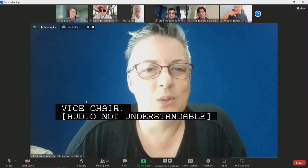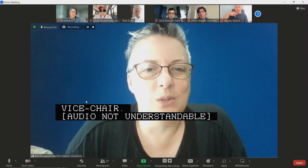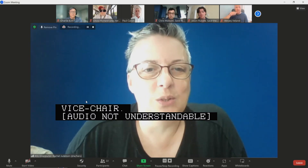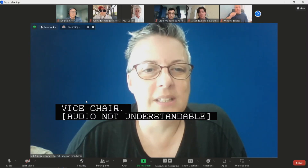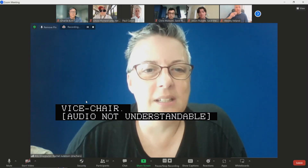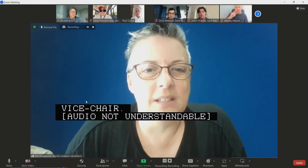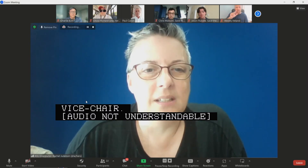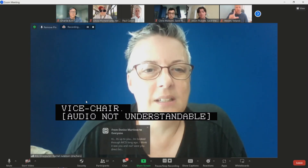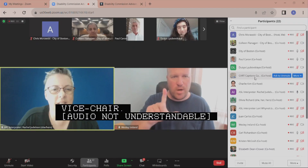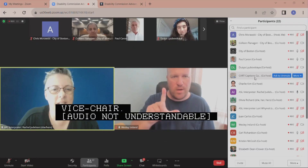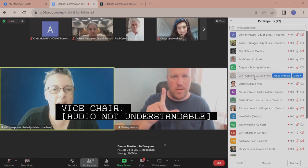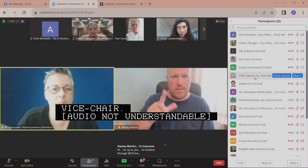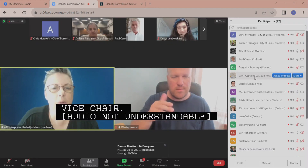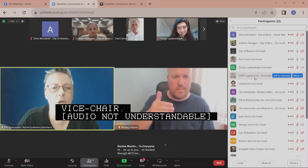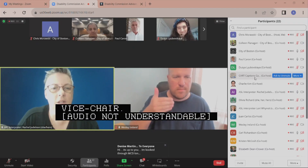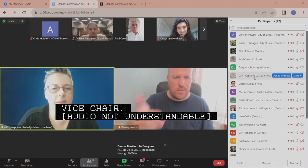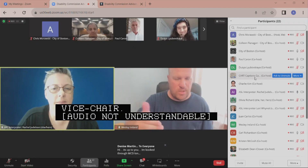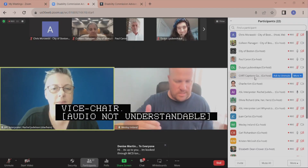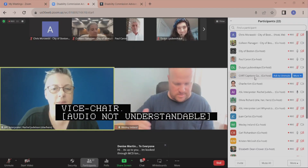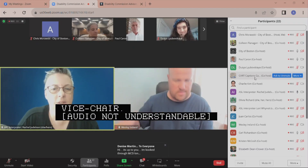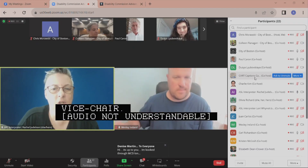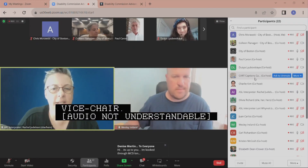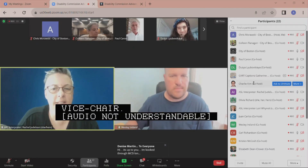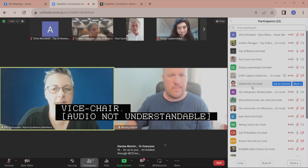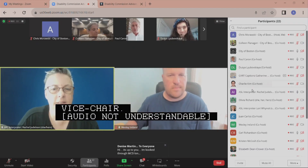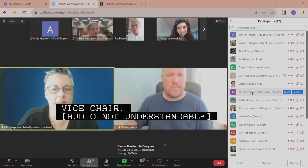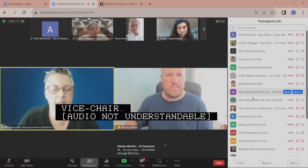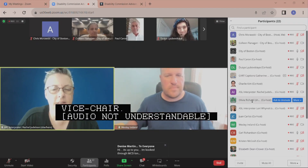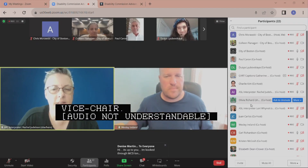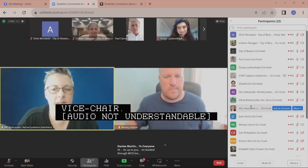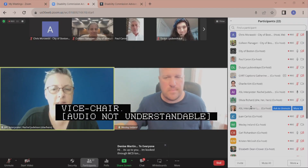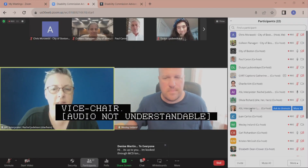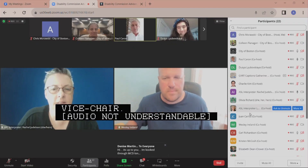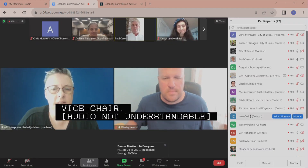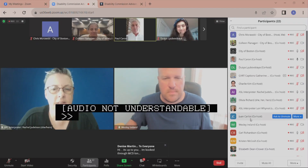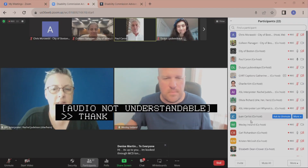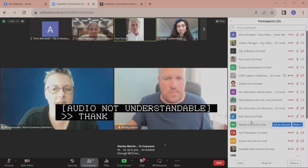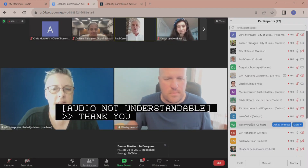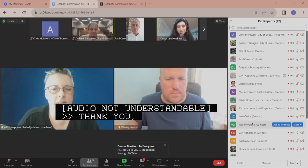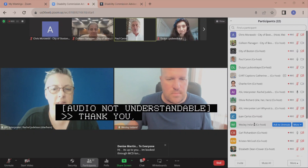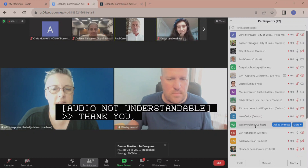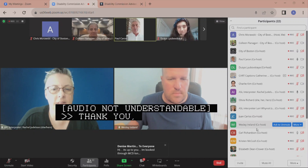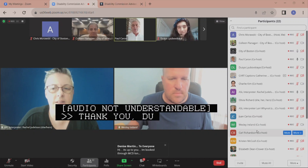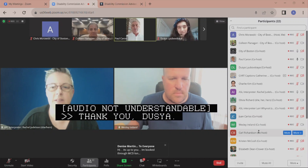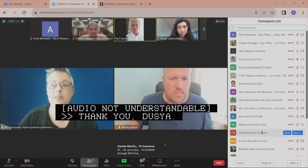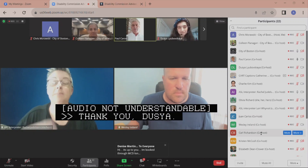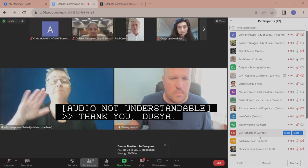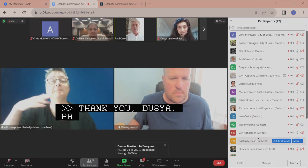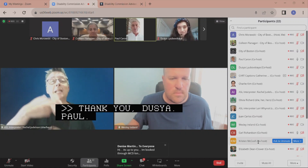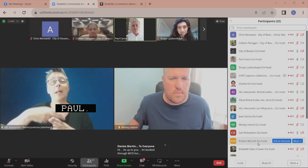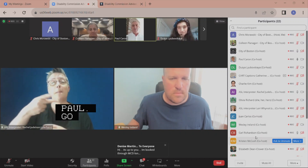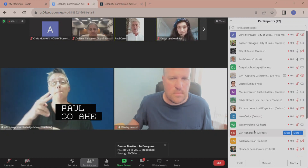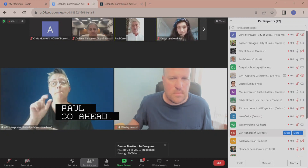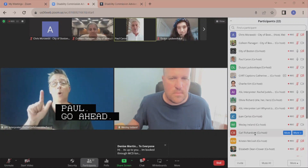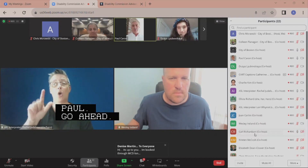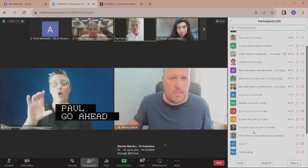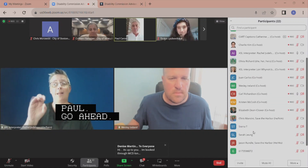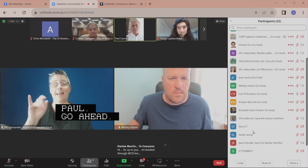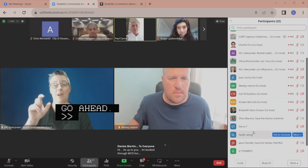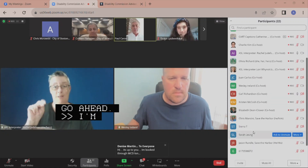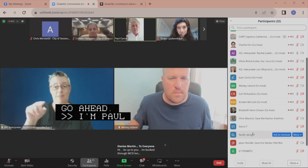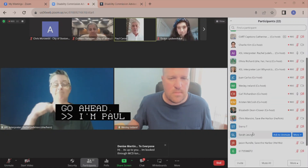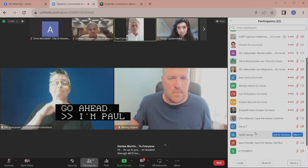Thank you, Dusia. Paul, go ahead. Hi, my name is Paul Caron. I serve as the board